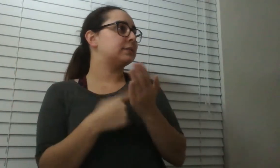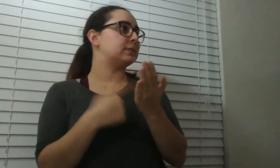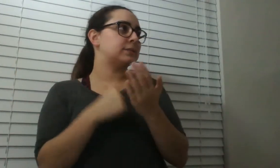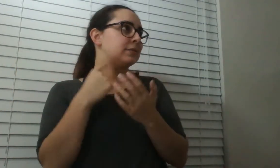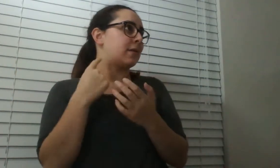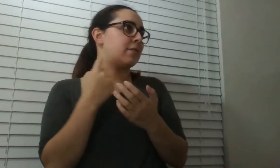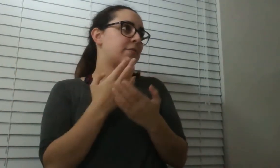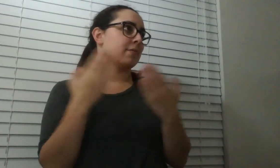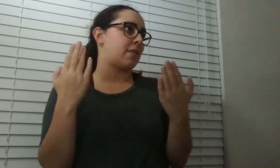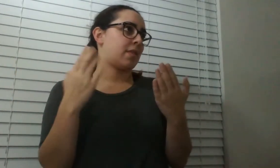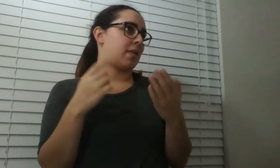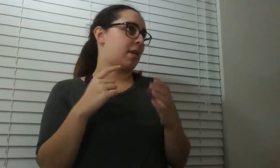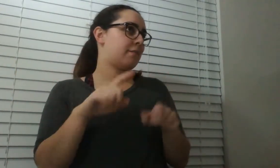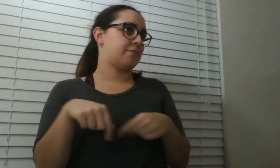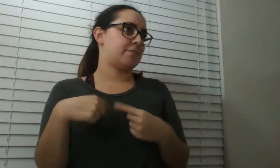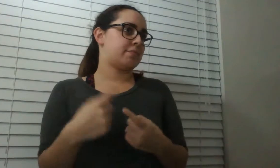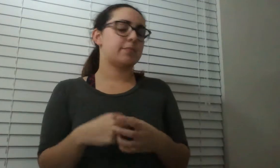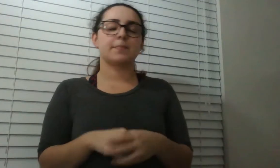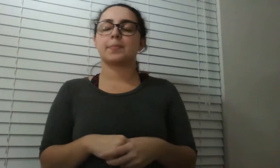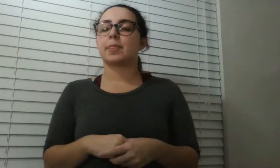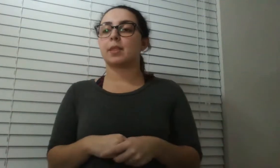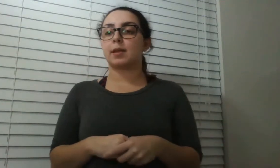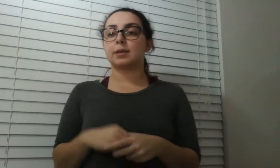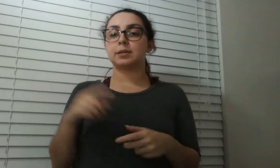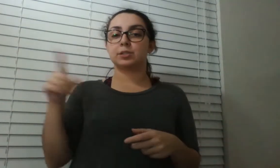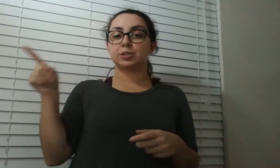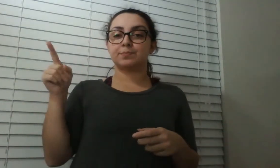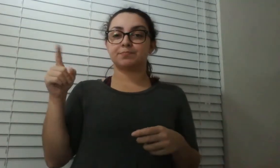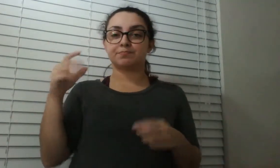of psychology and philosophy At the University of California at Berkeley,